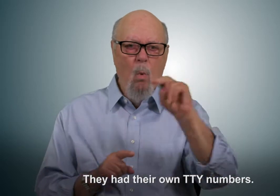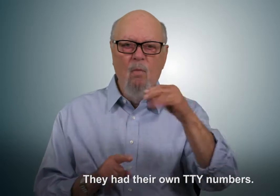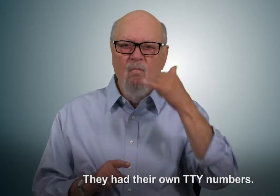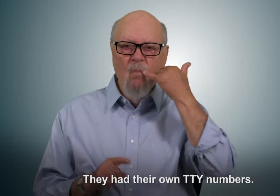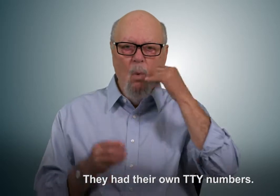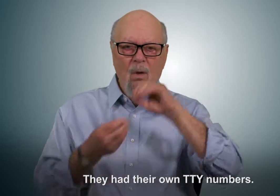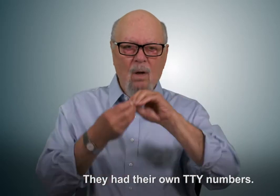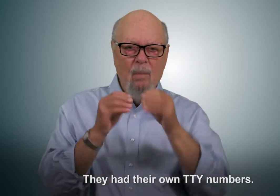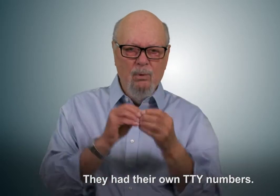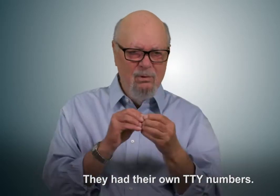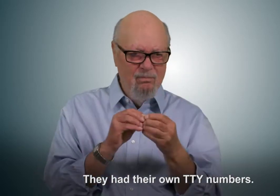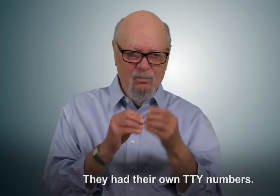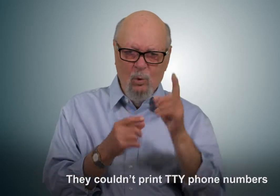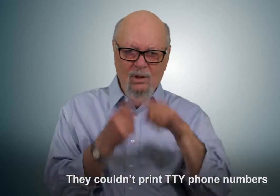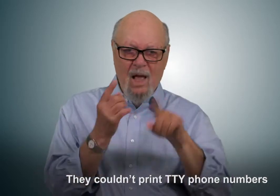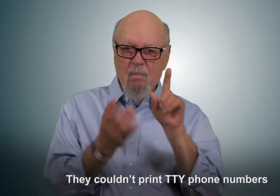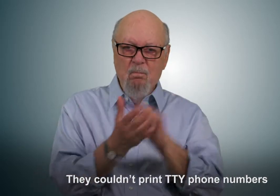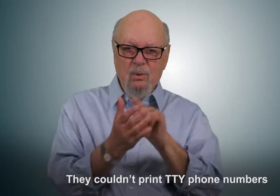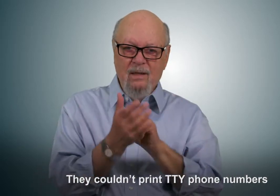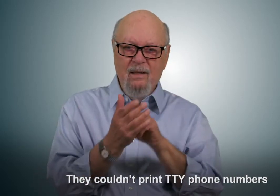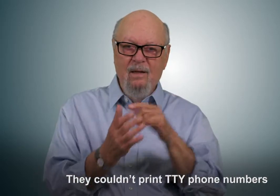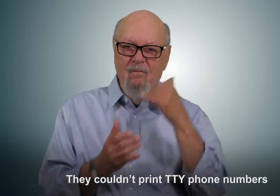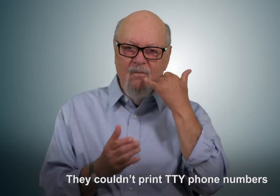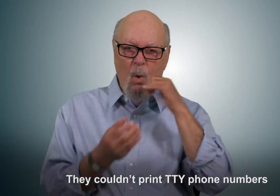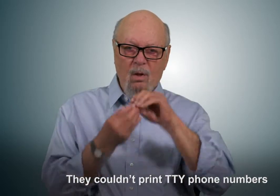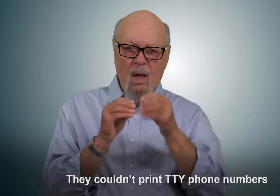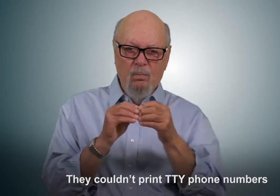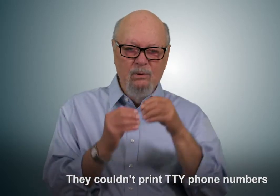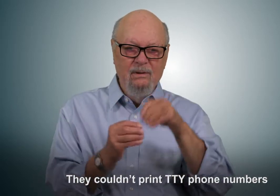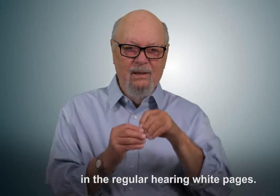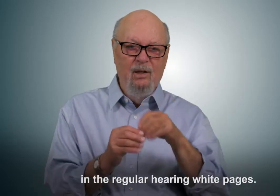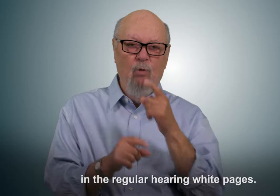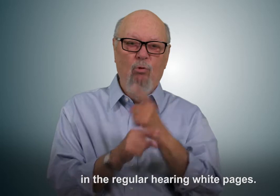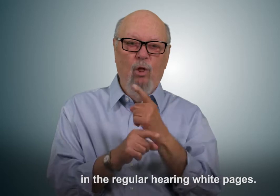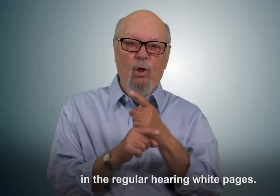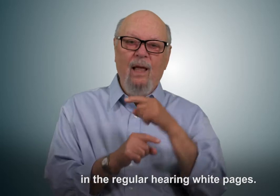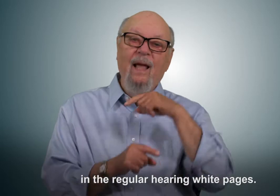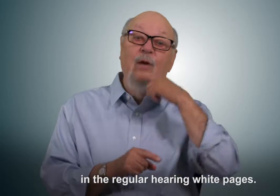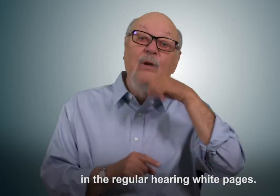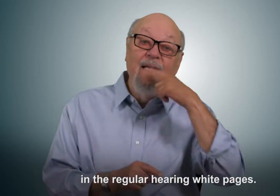TTY numbers. They couldn't print TTY numbers in the regular hearing white pages.